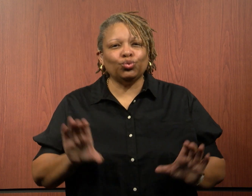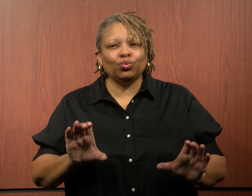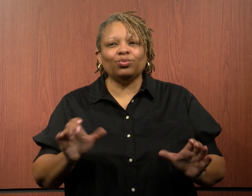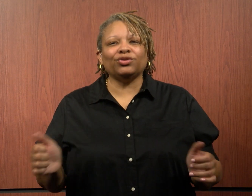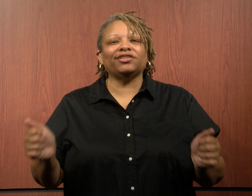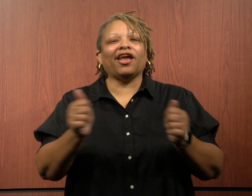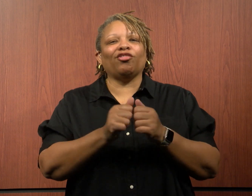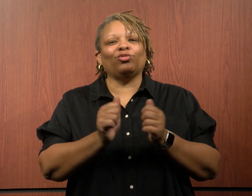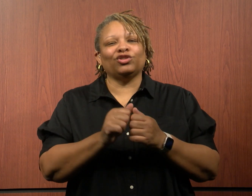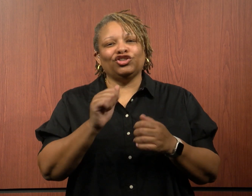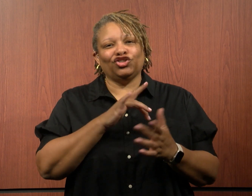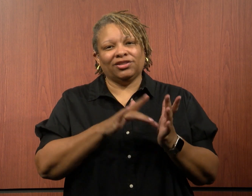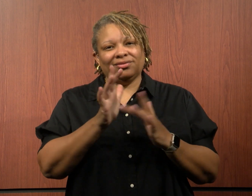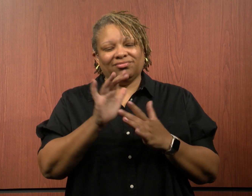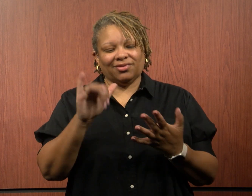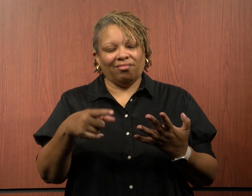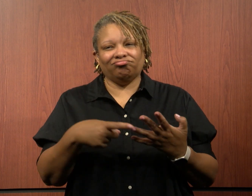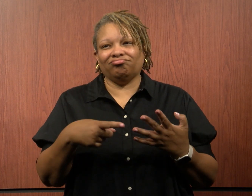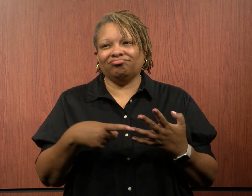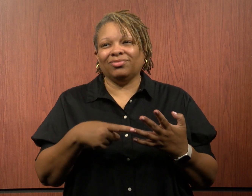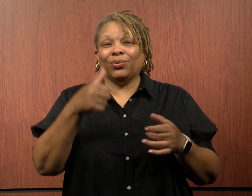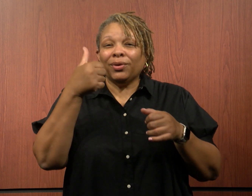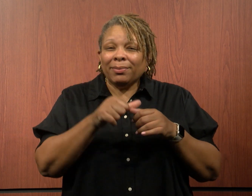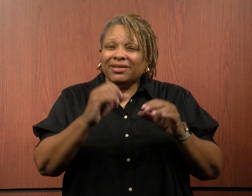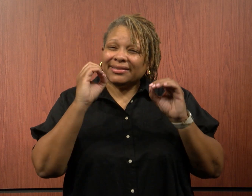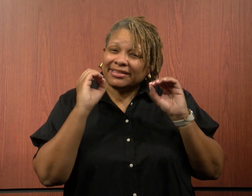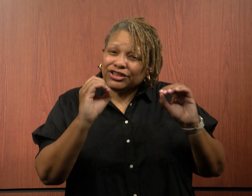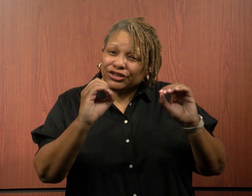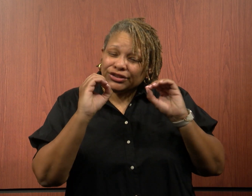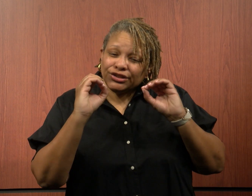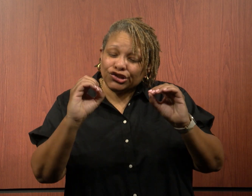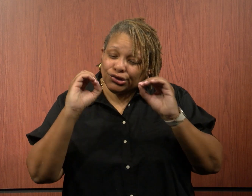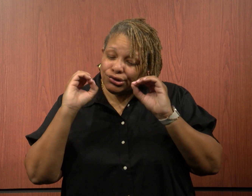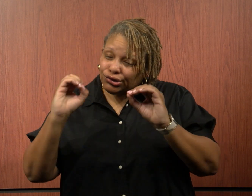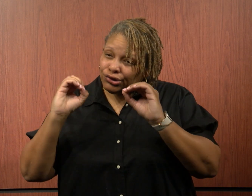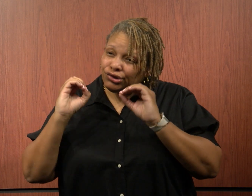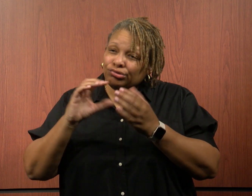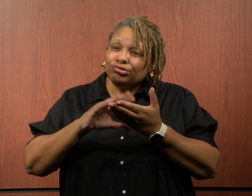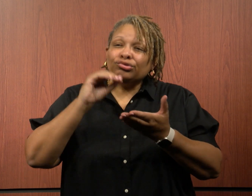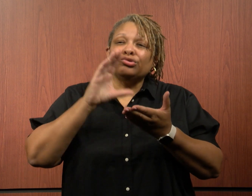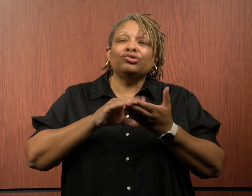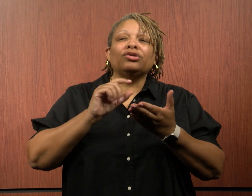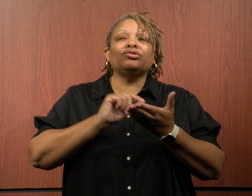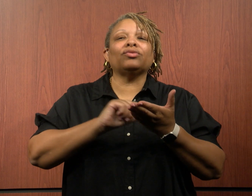Christ. They're instructional in nature. An epistle would have been written on a